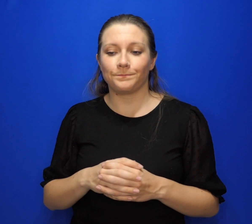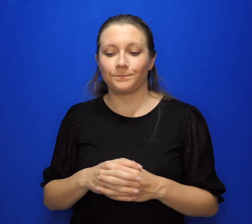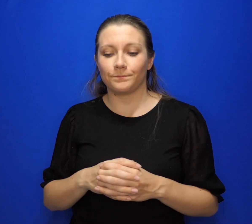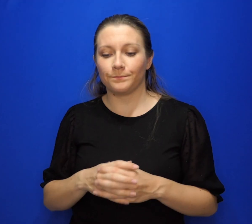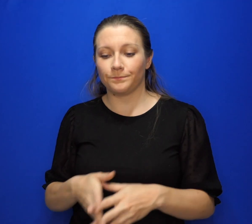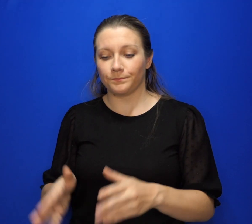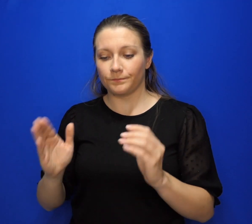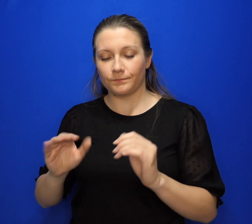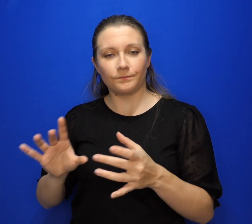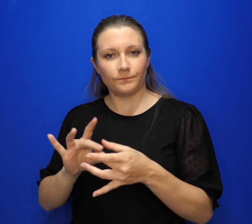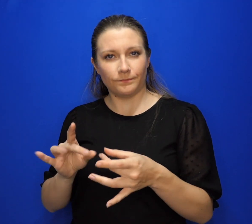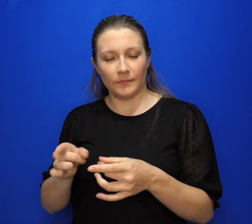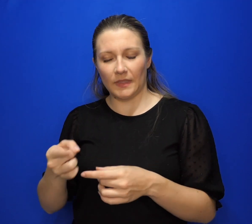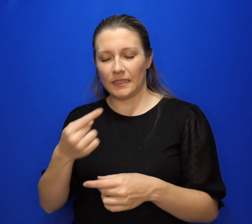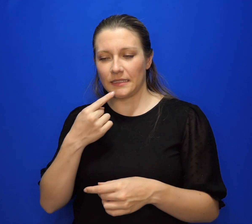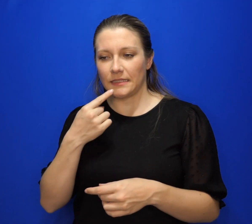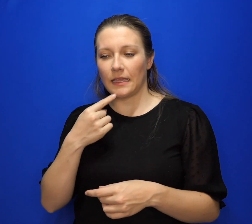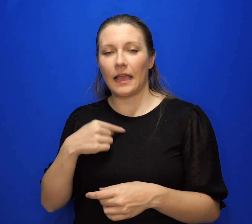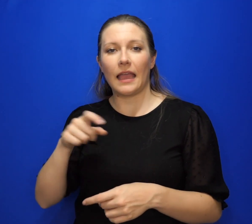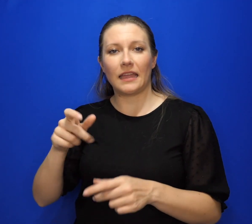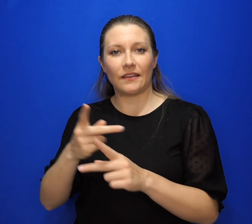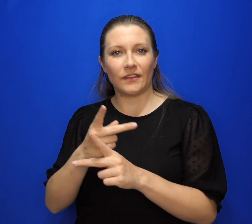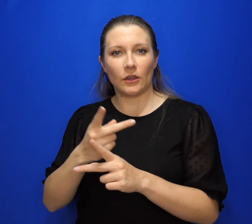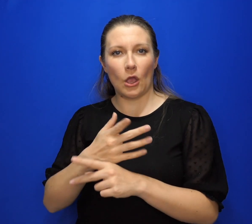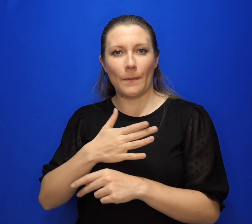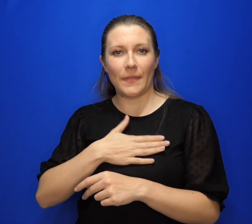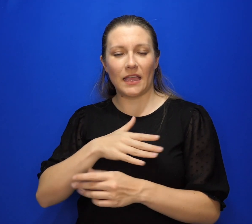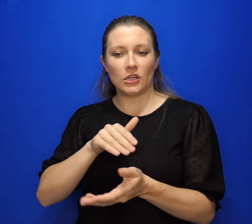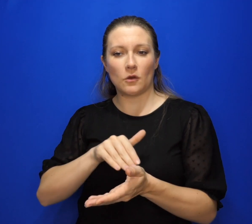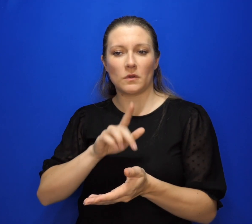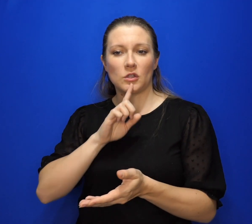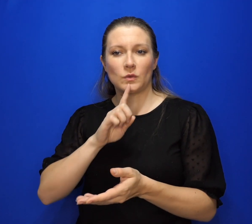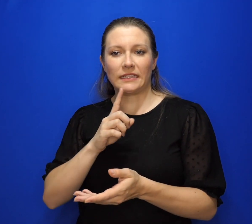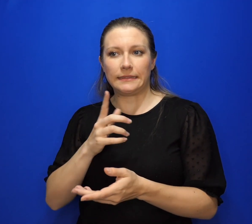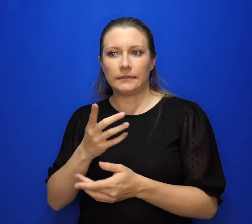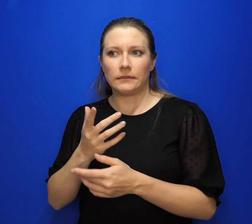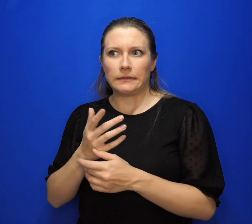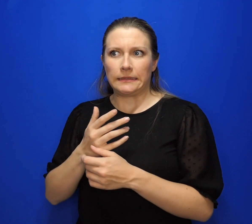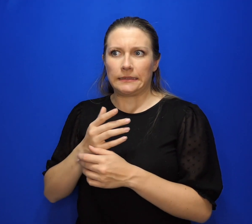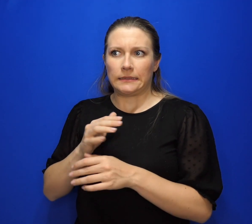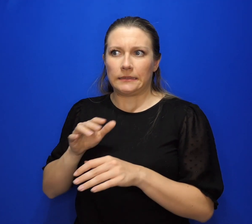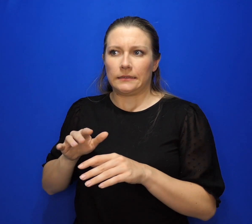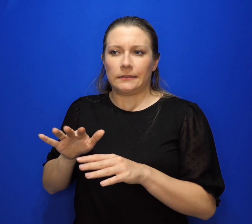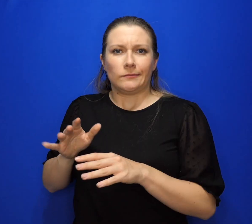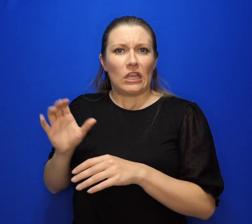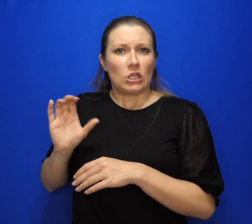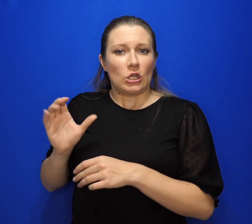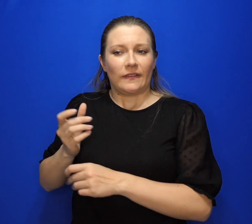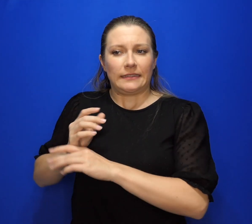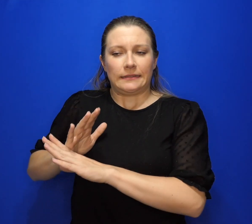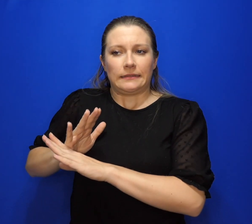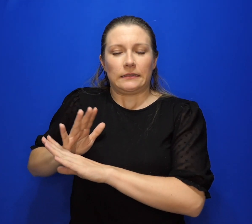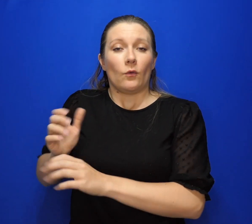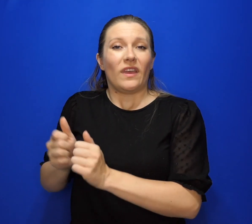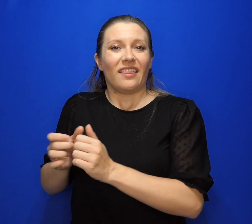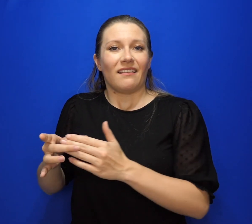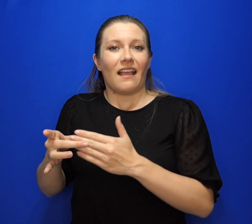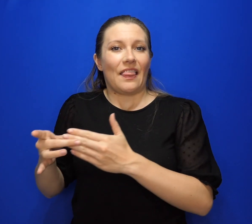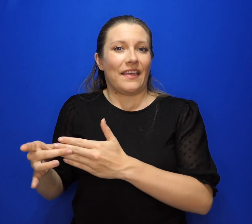that my doctor was being super conservative with guidelines, and they weren't telling us information because they thought it was too